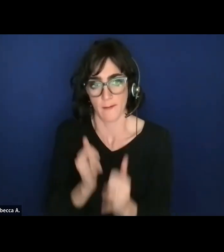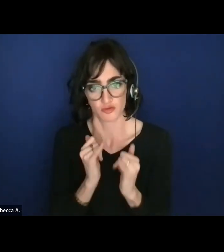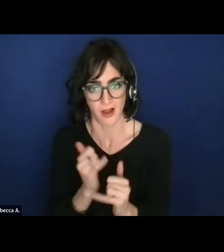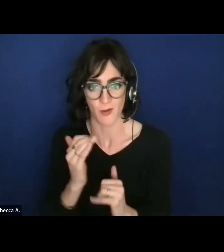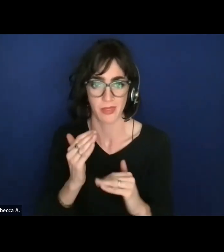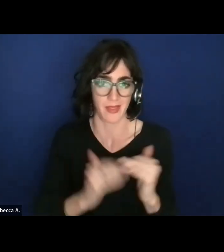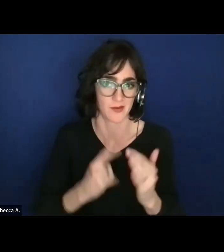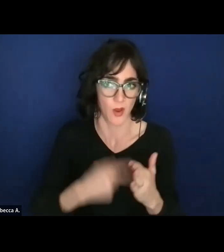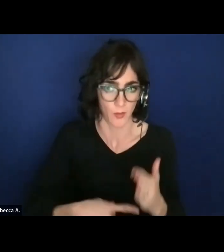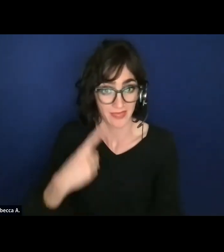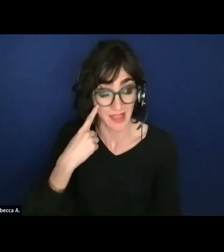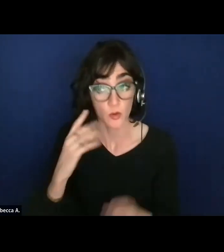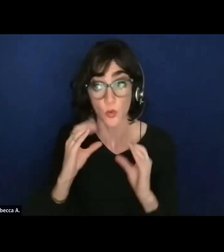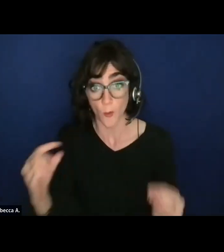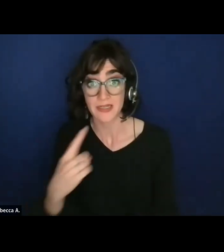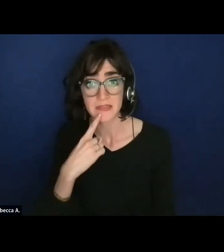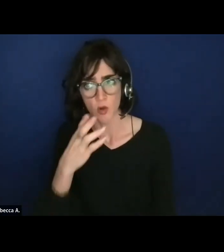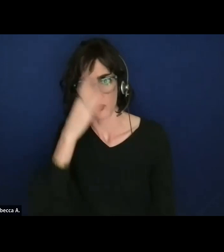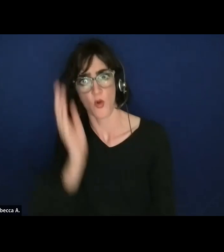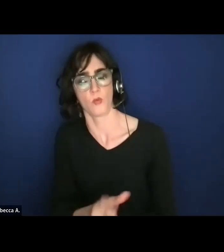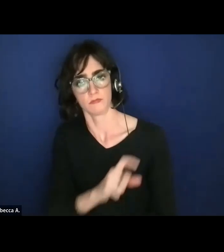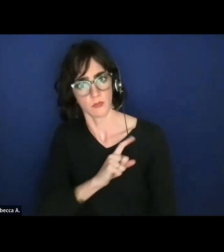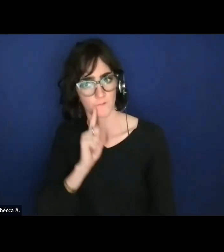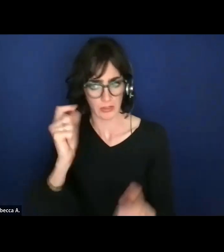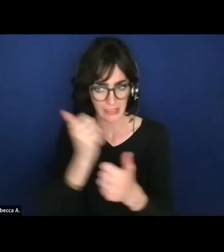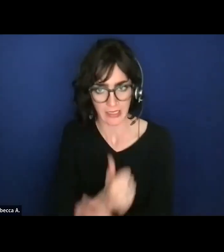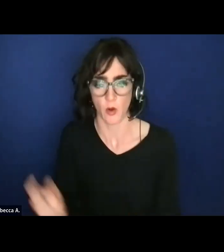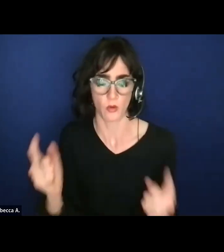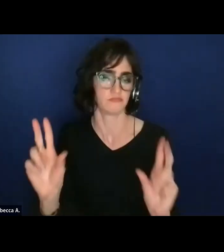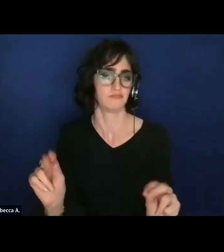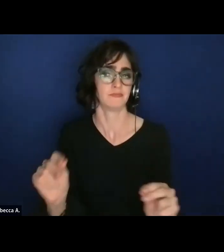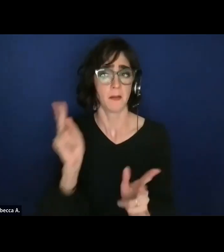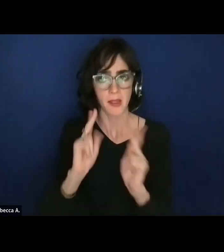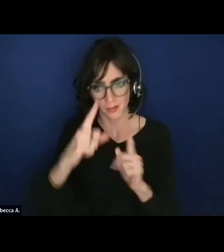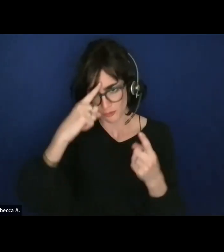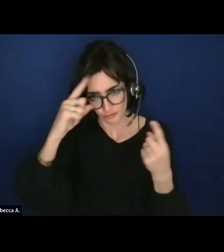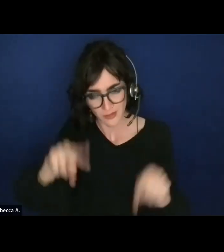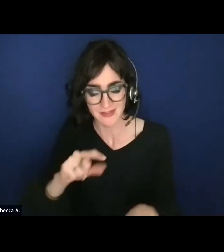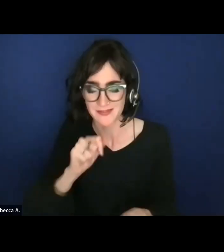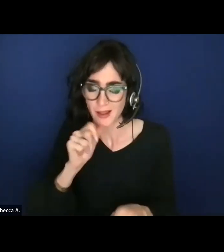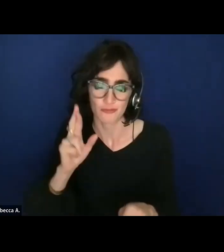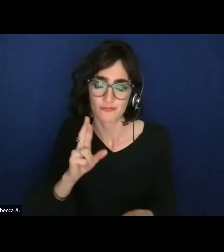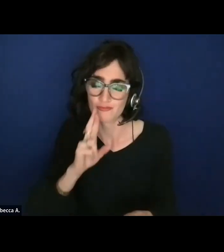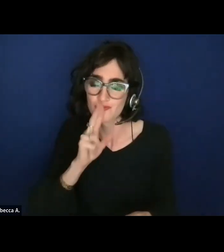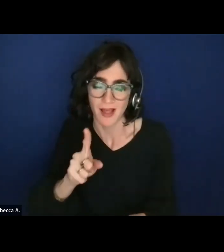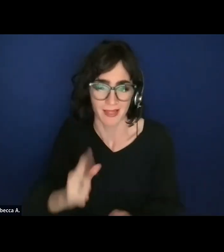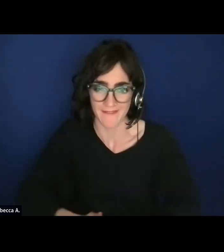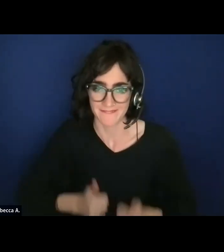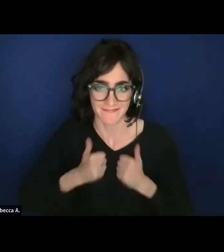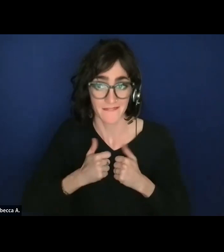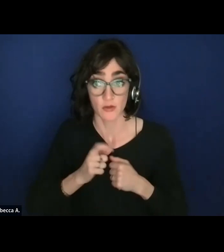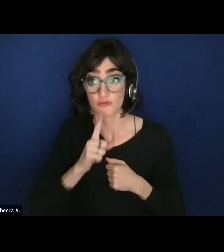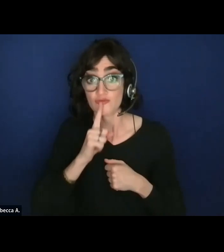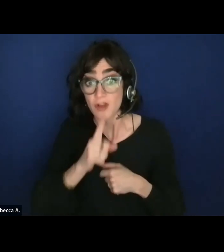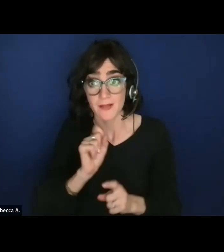said that no law enforcement ever for anyone. Seems like people agree that's not realistic, that the reality is nuanced. I hear most people agree that